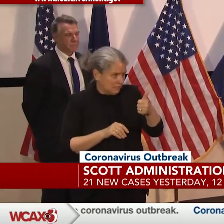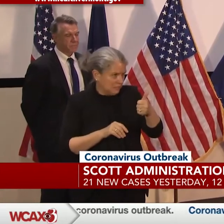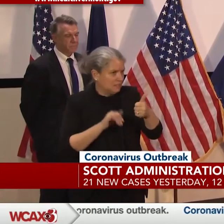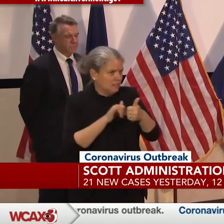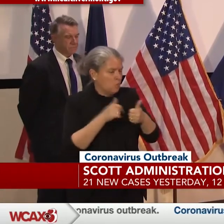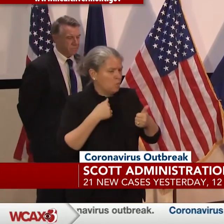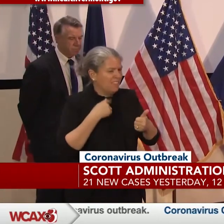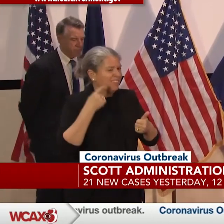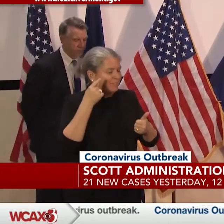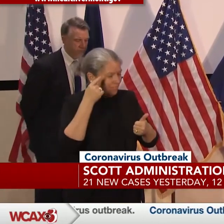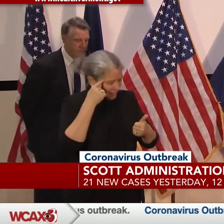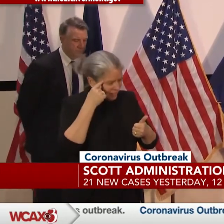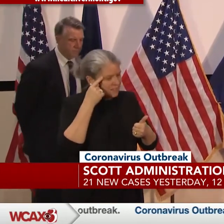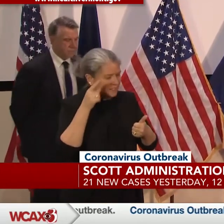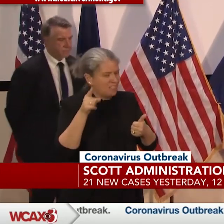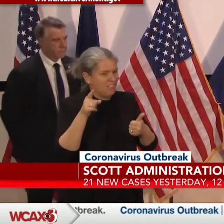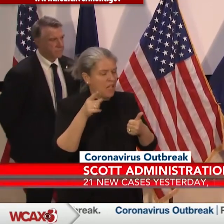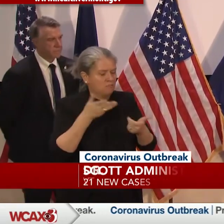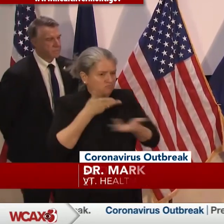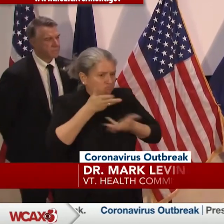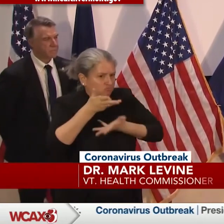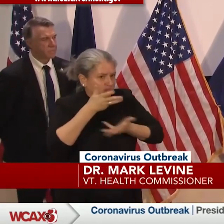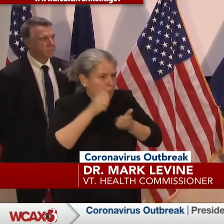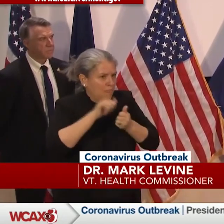believe had the intense exposure.